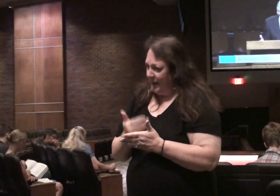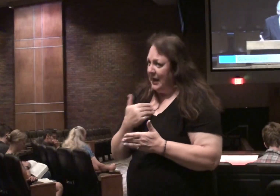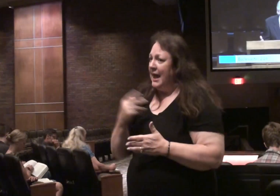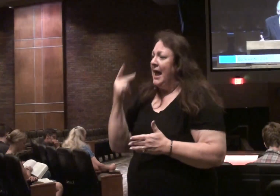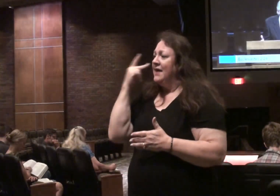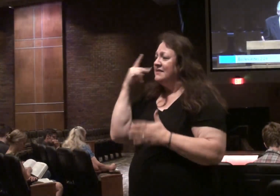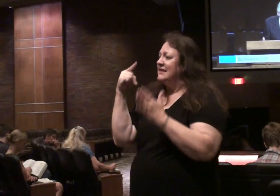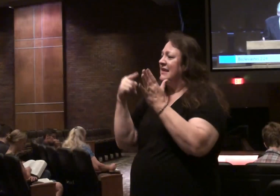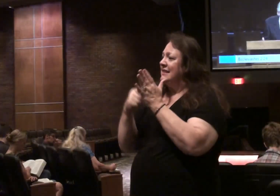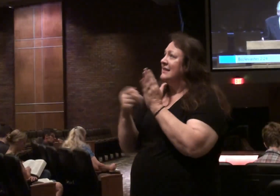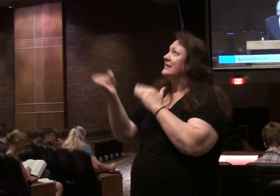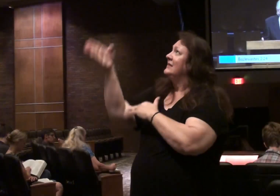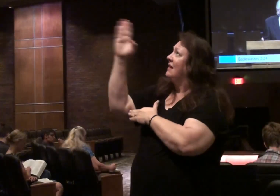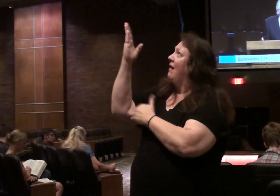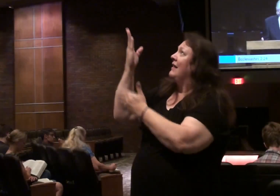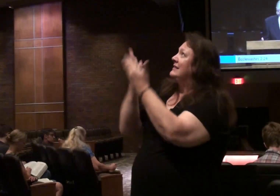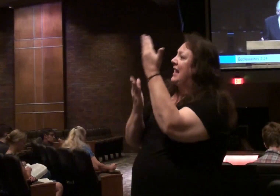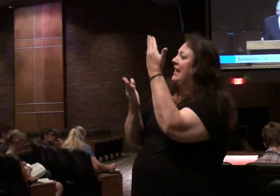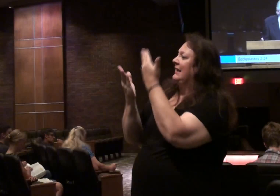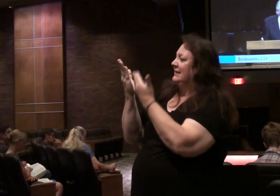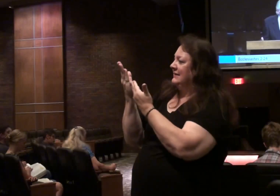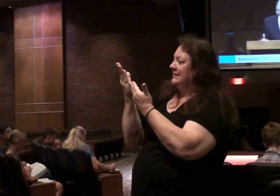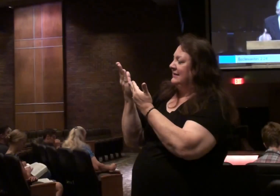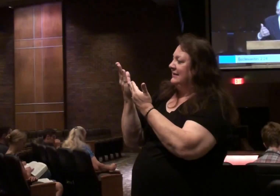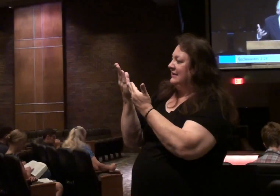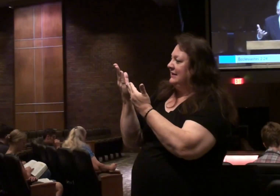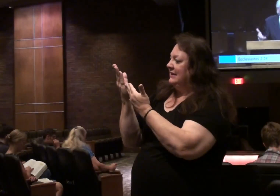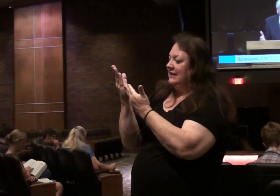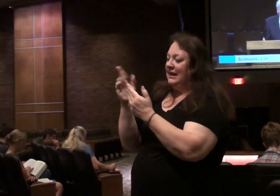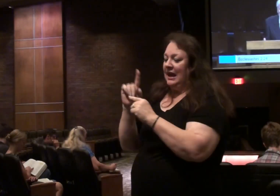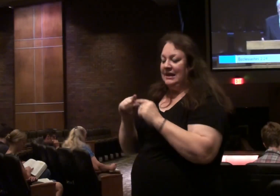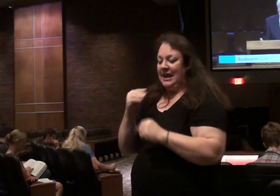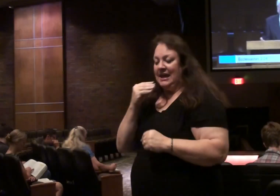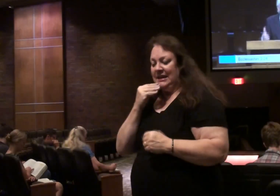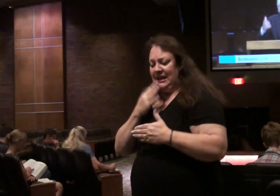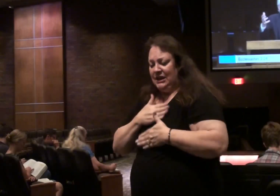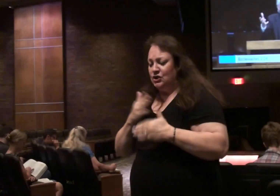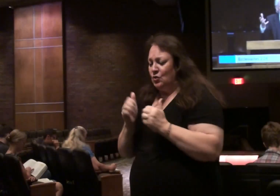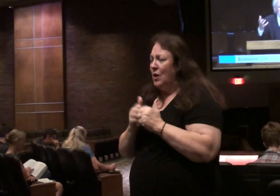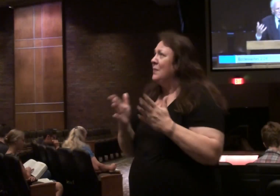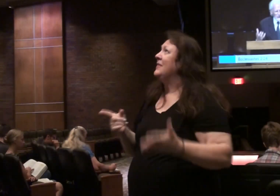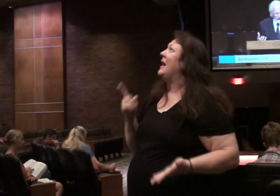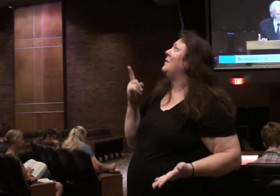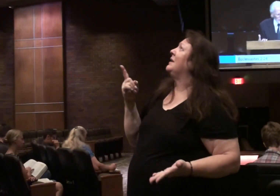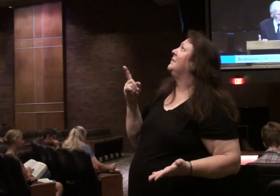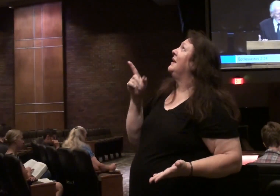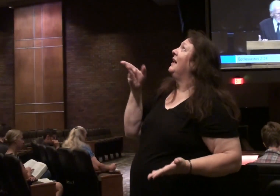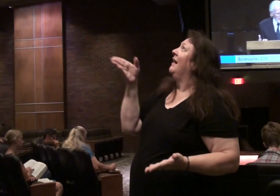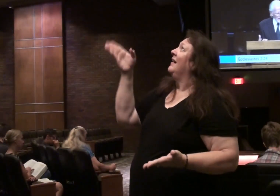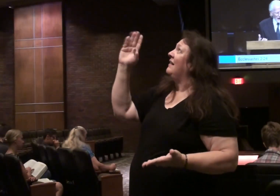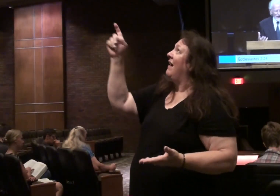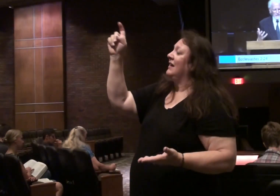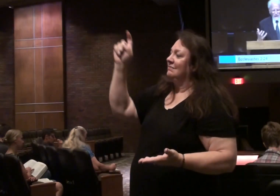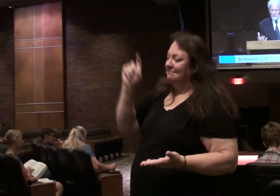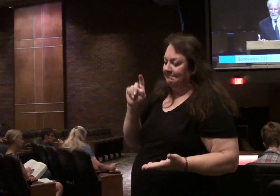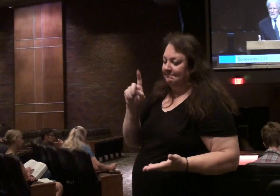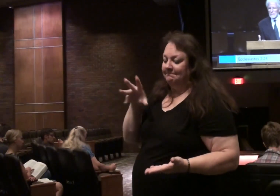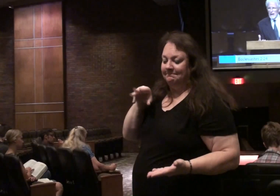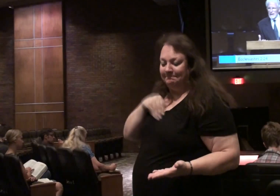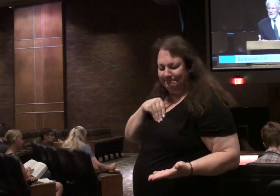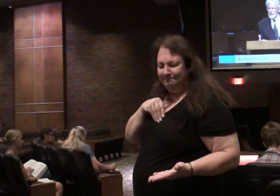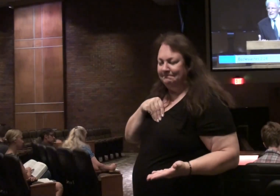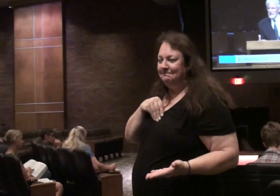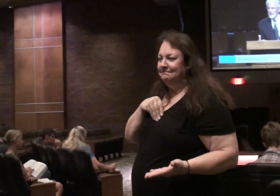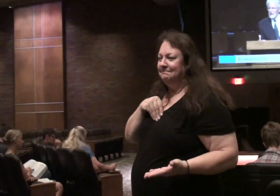seen is from the hand of God. And you can't eat and have enjoyment without him. And when I realize it is from the hand of God, I accept it